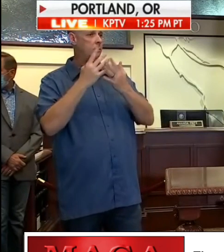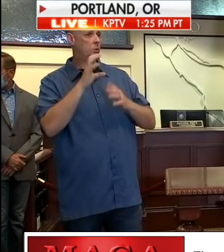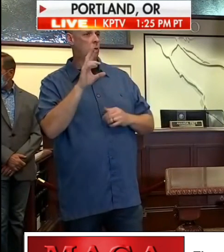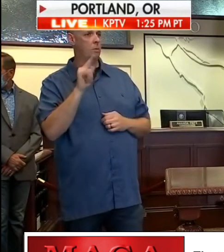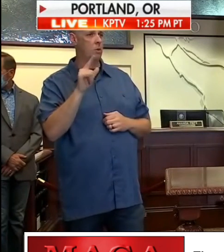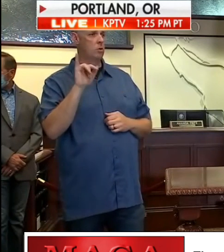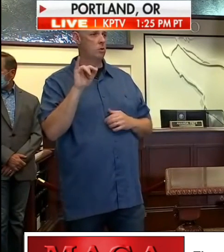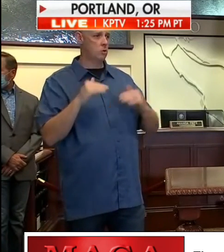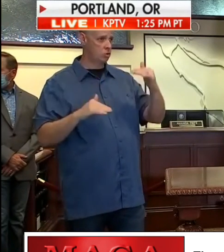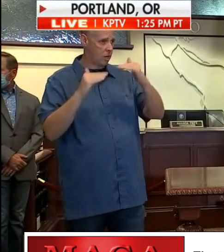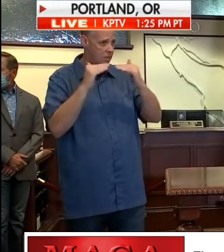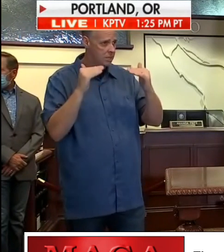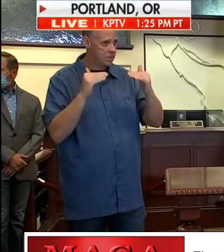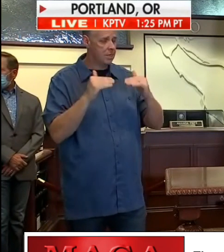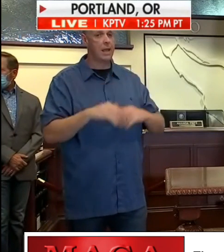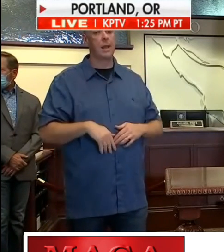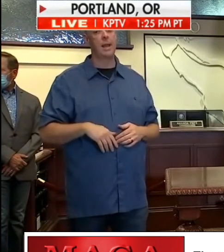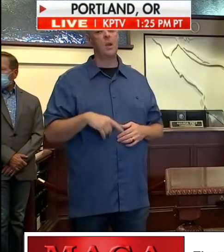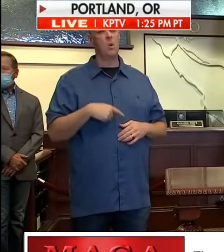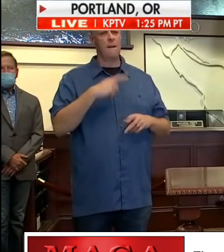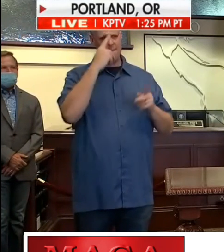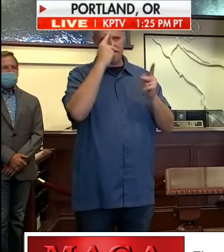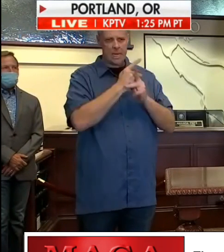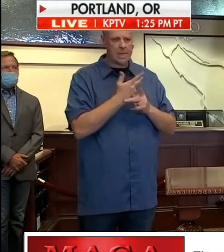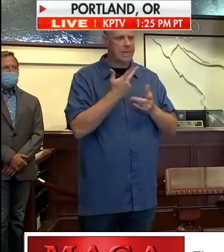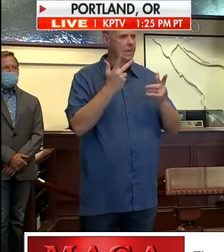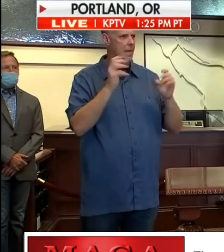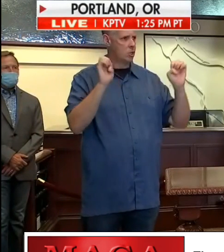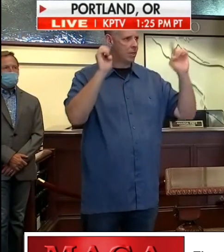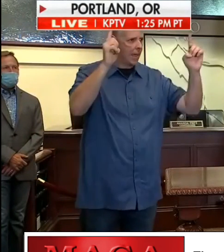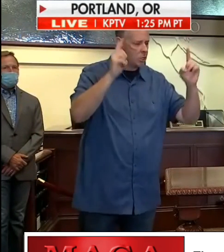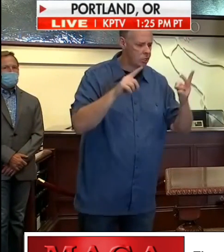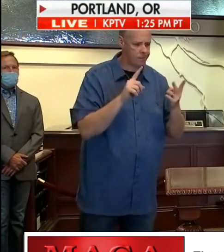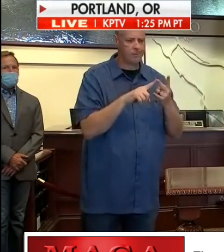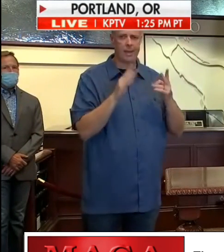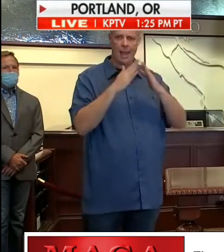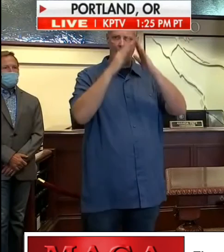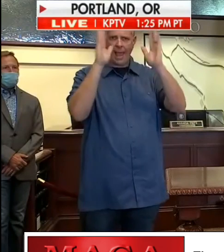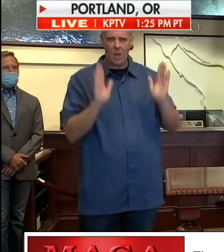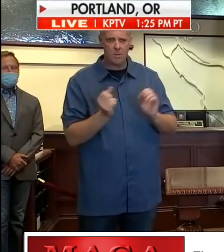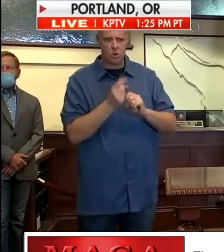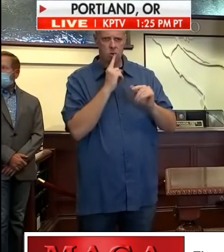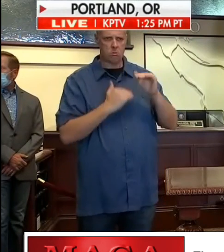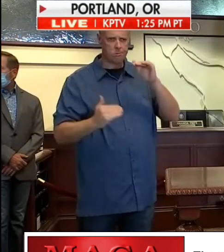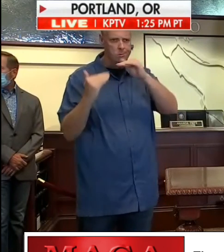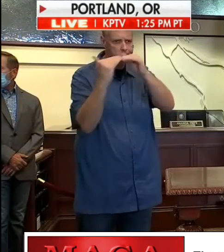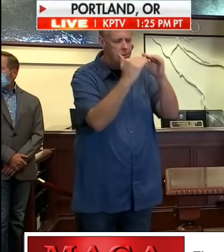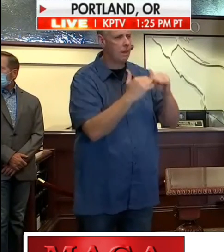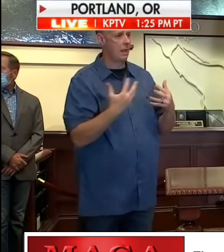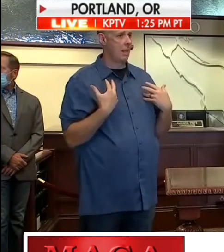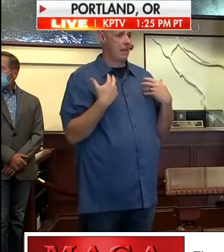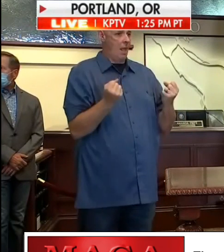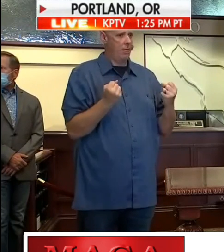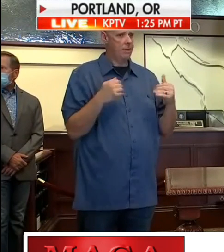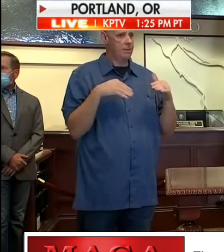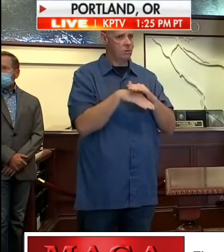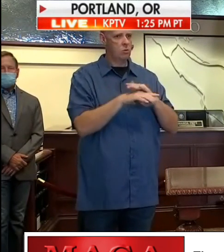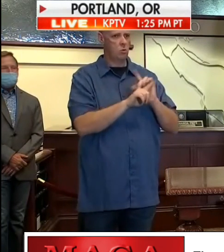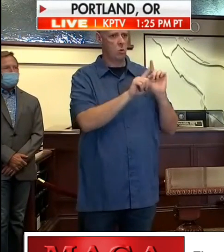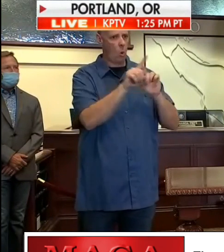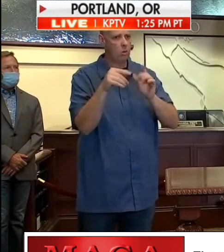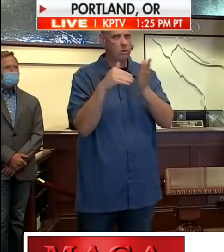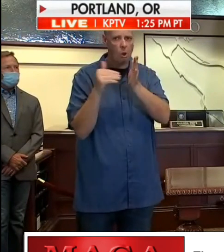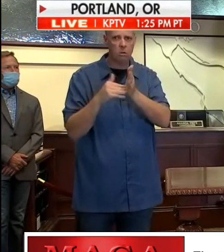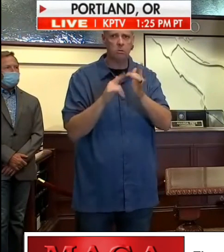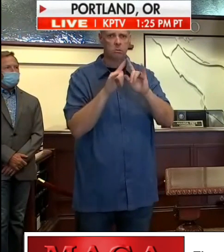around education, around housing access, around health access, around shared